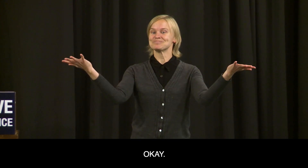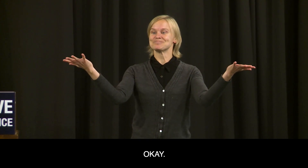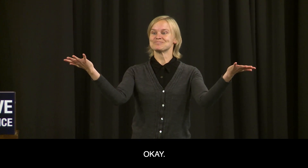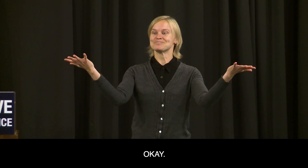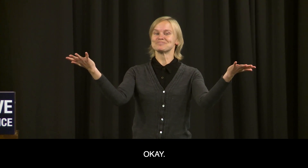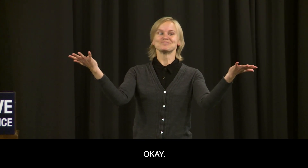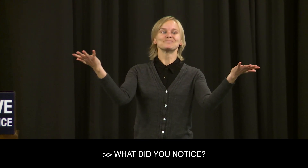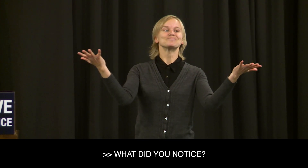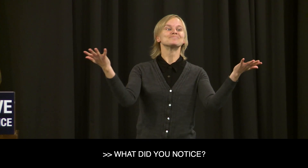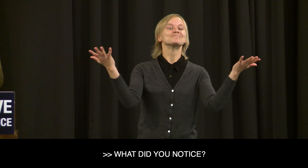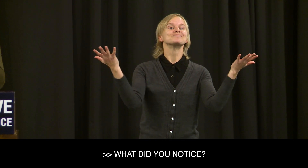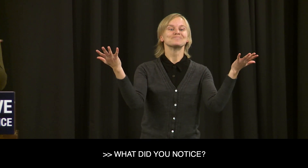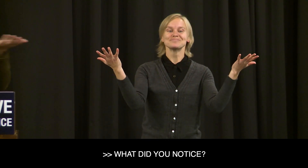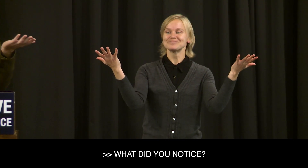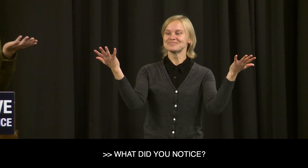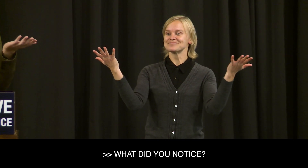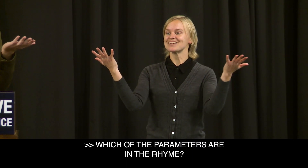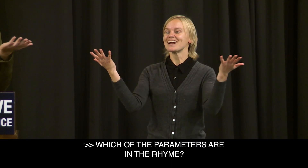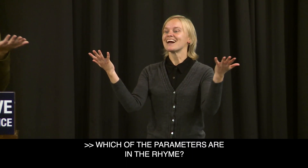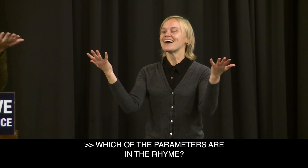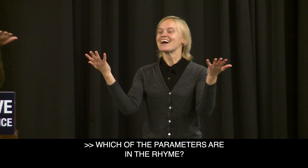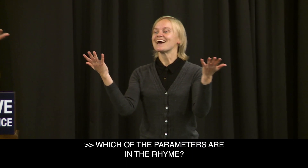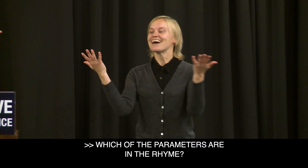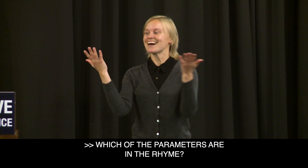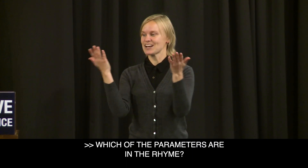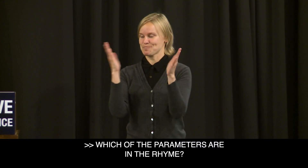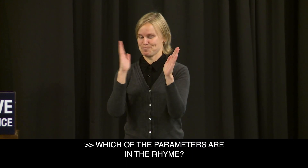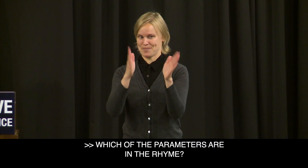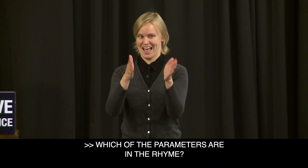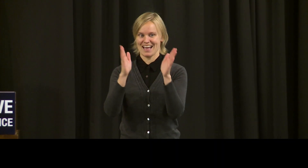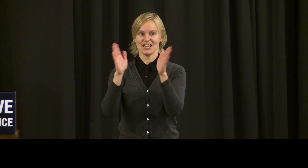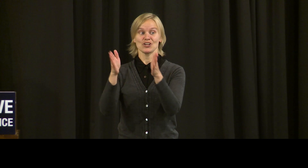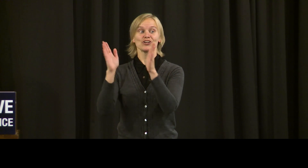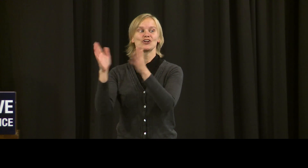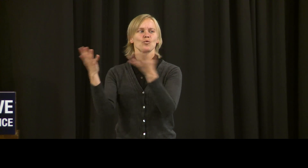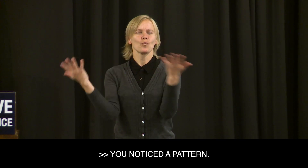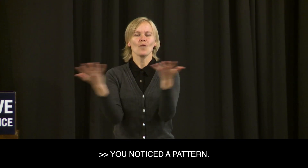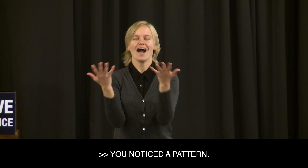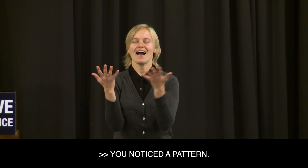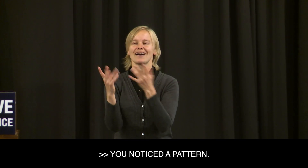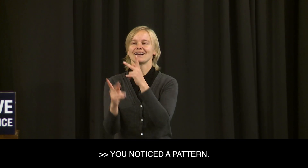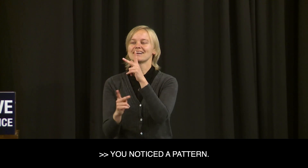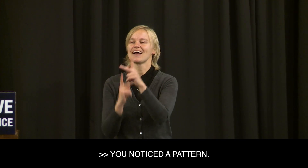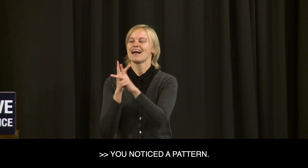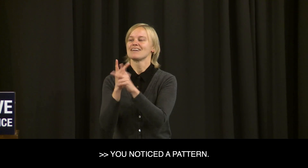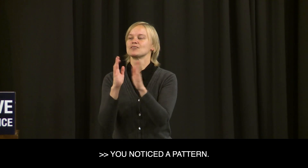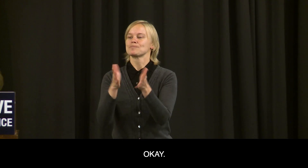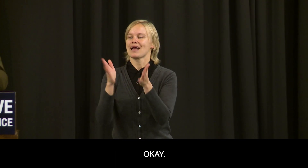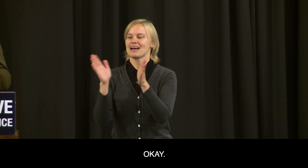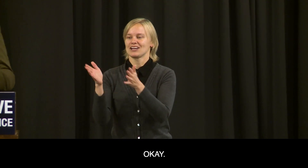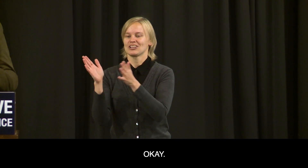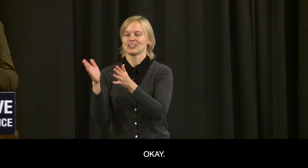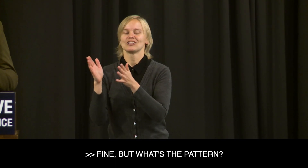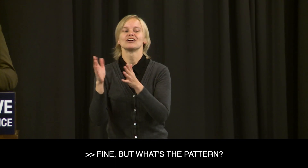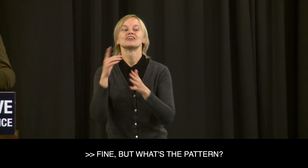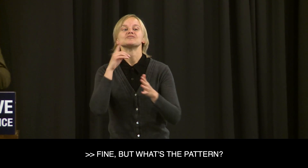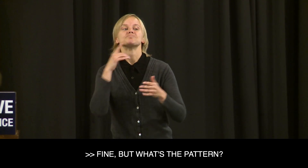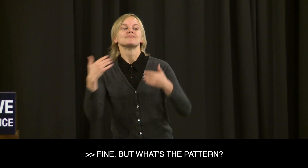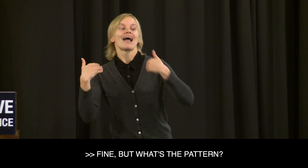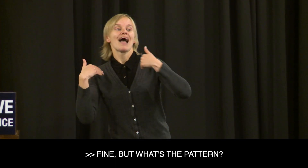Okay. What did you notice? Yeah, which of the parameters are in the rhyme? What? Oh, you noticed a pattern? Okay. Fine, but what's the